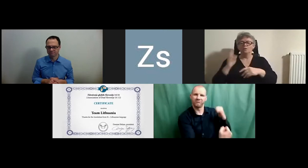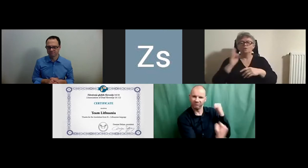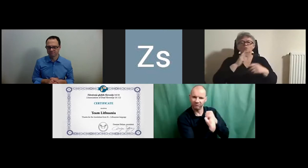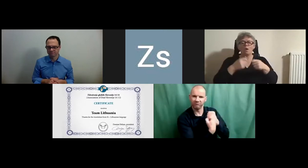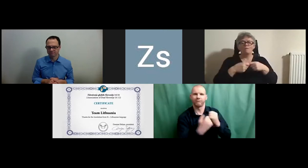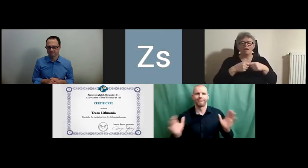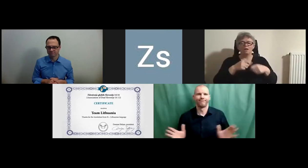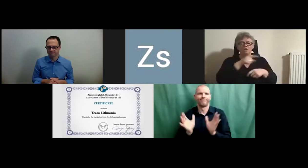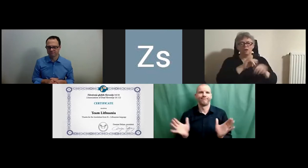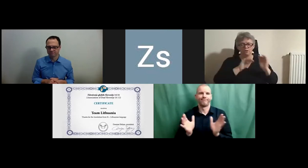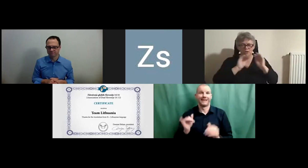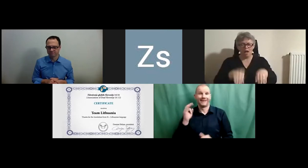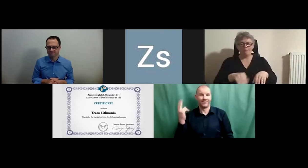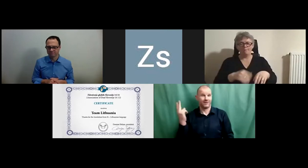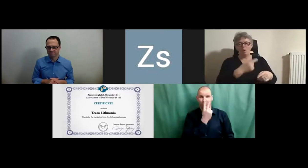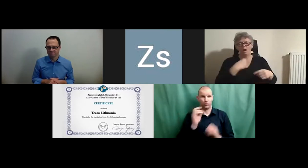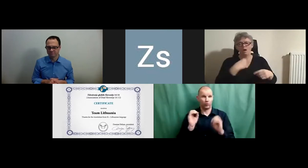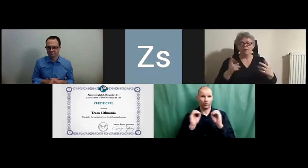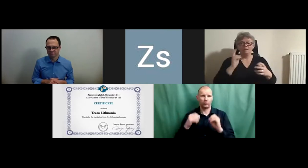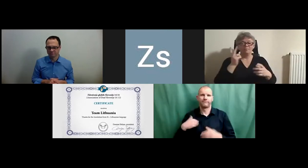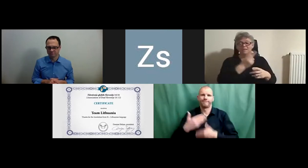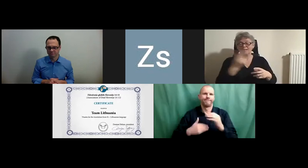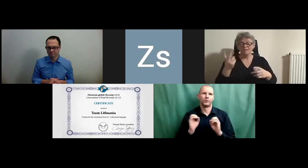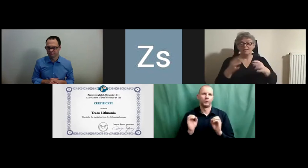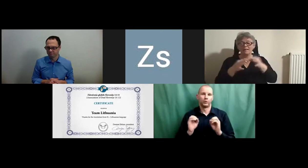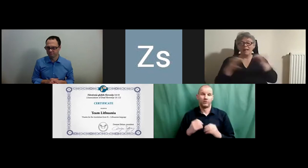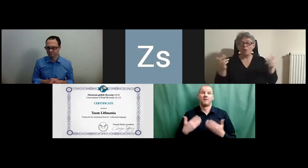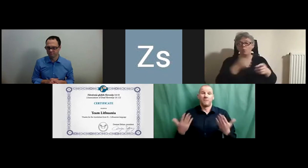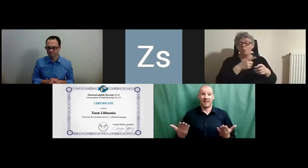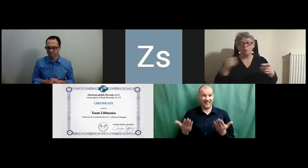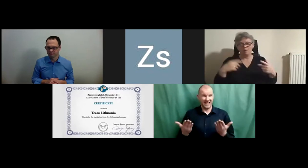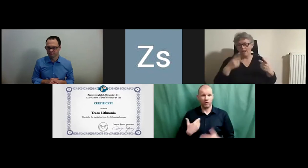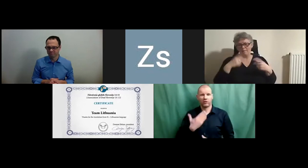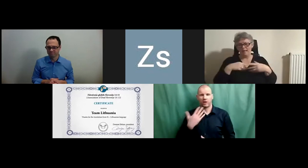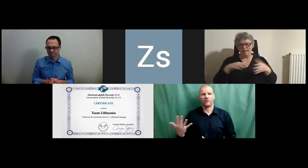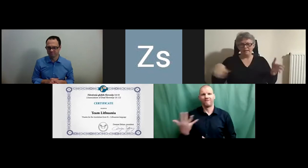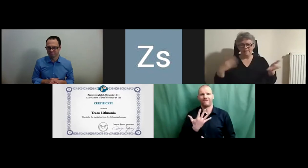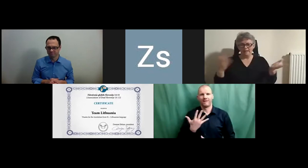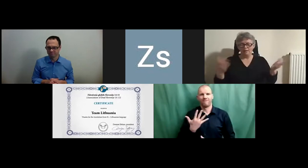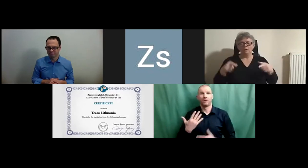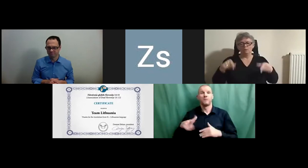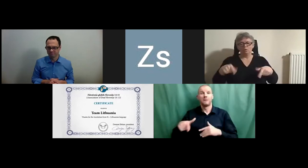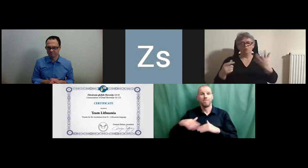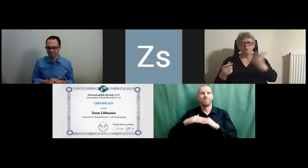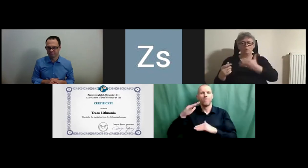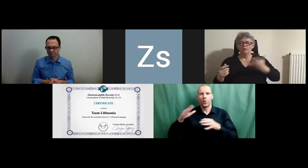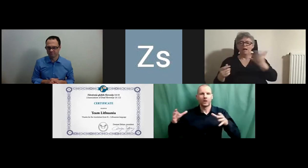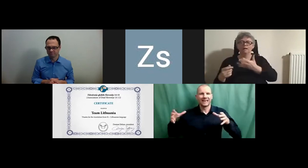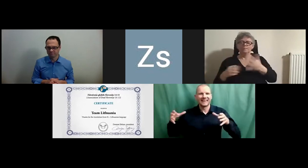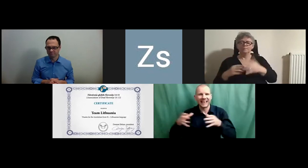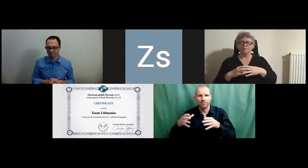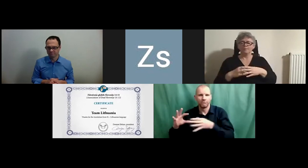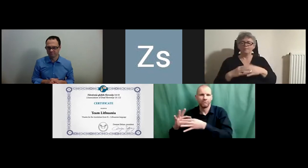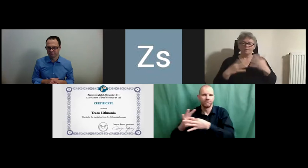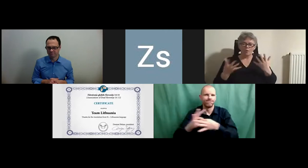too, and the Deaf Association to support this, I don't know if we would have been able to be here. So I'm really happy that the